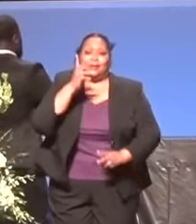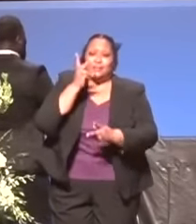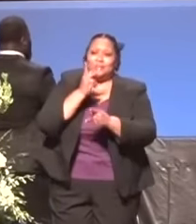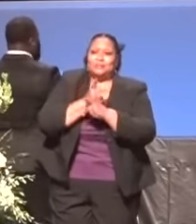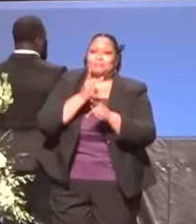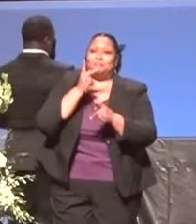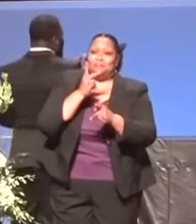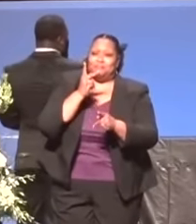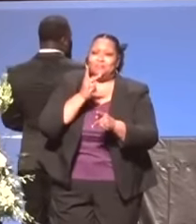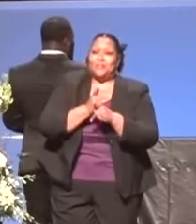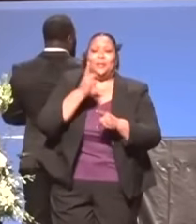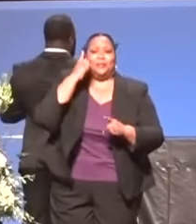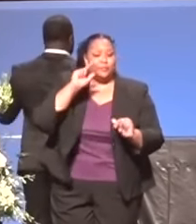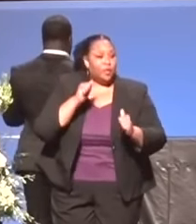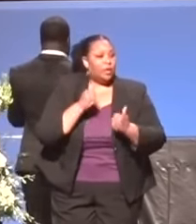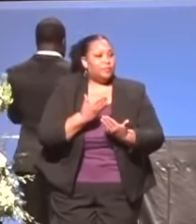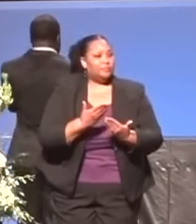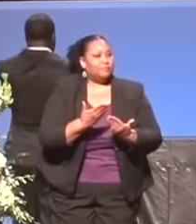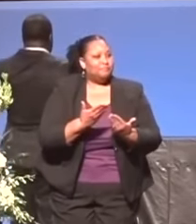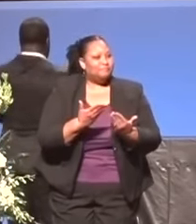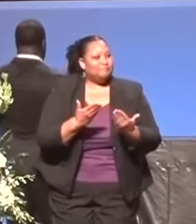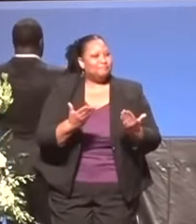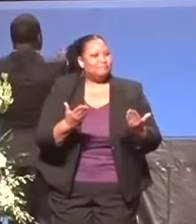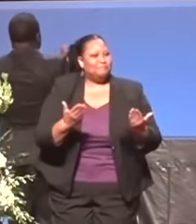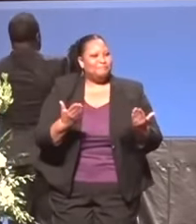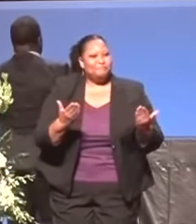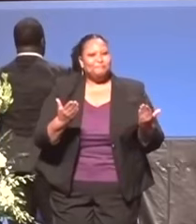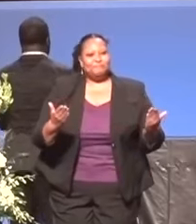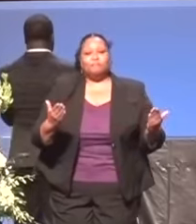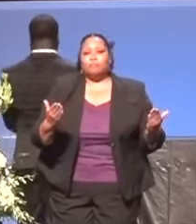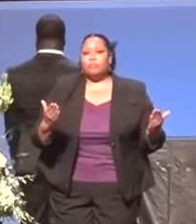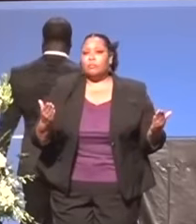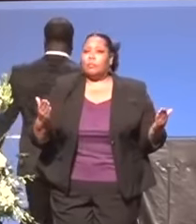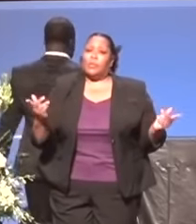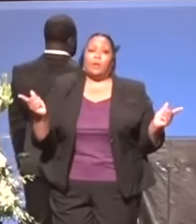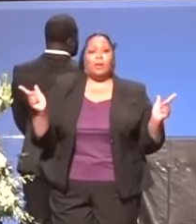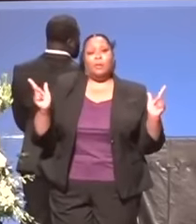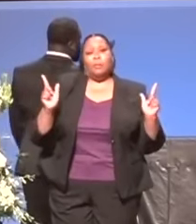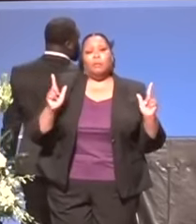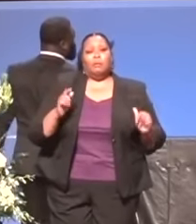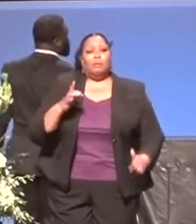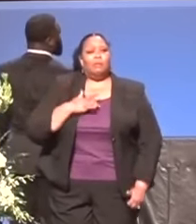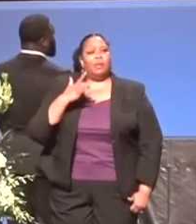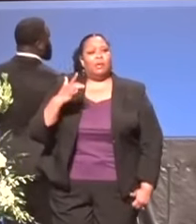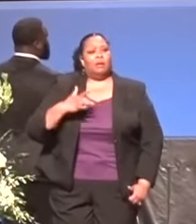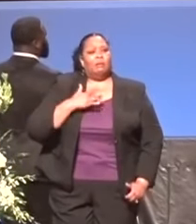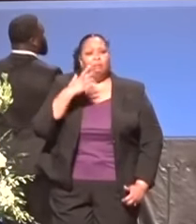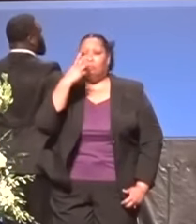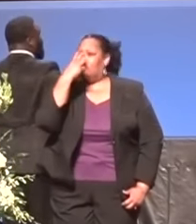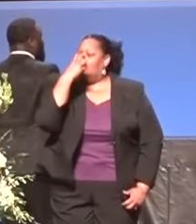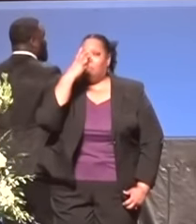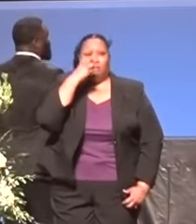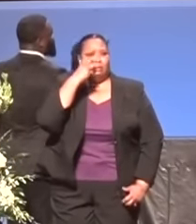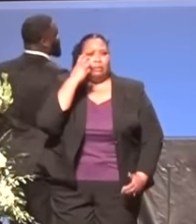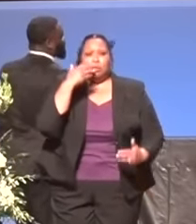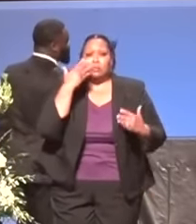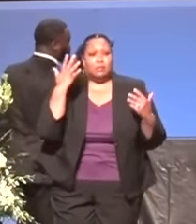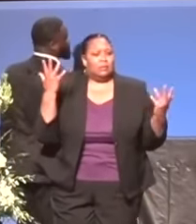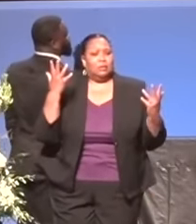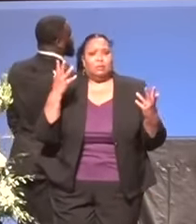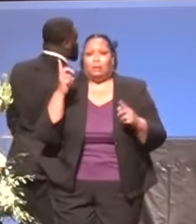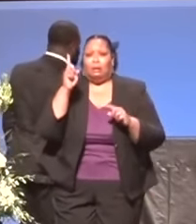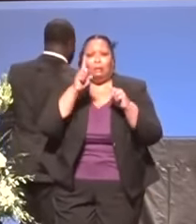cares for you. And when you're in doubt